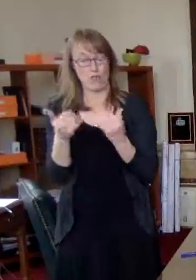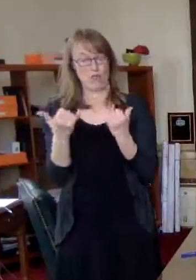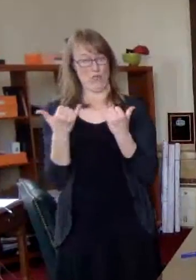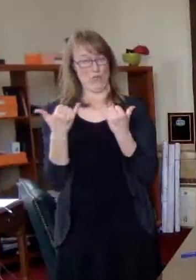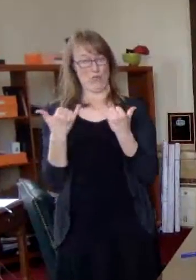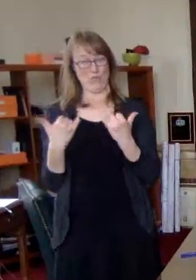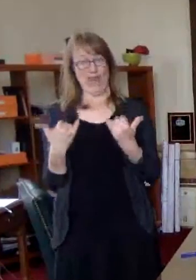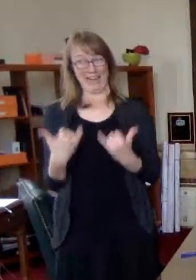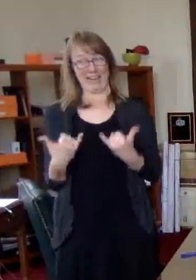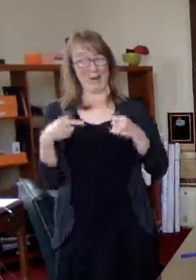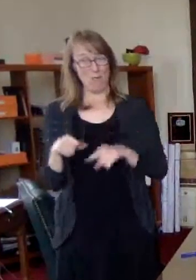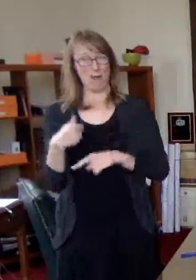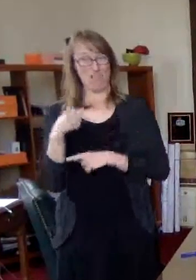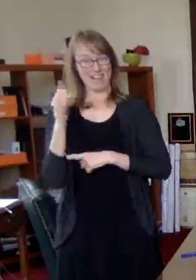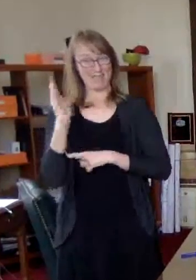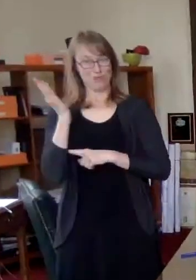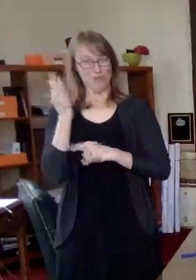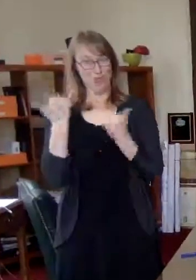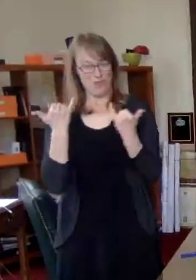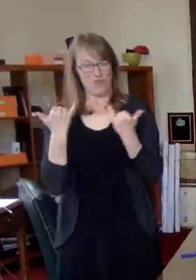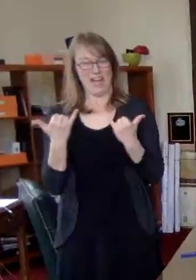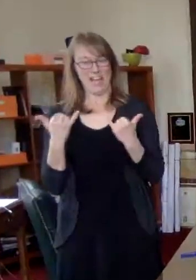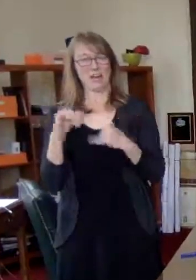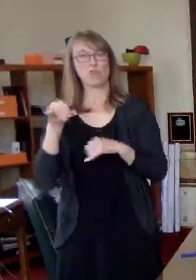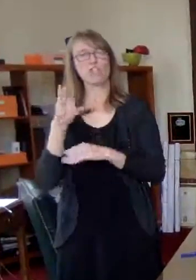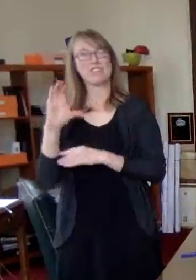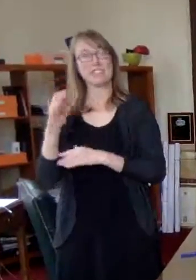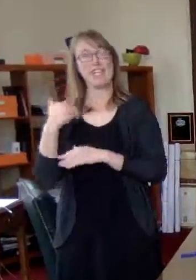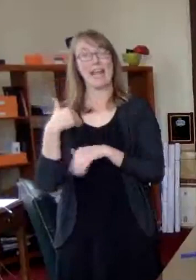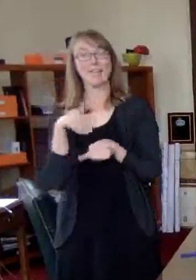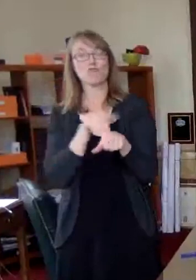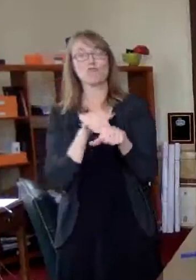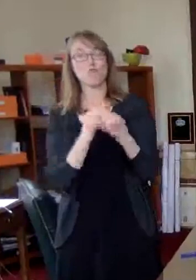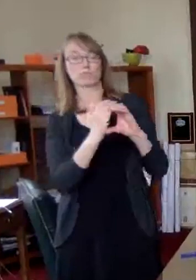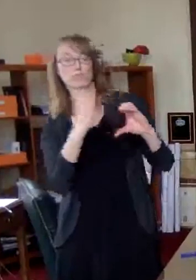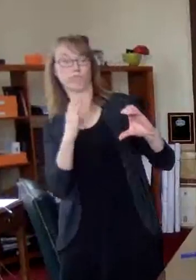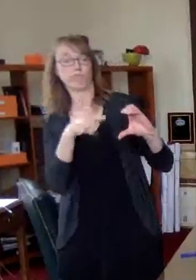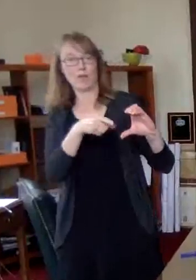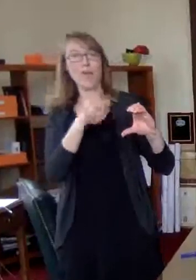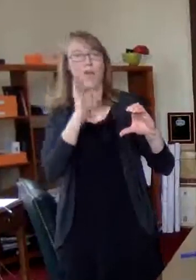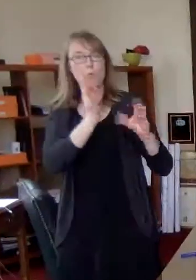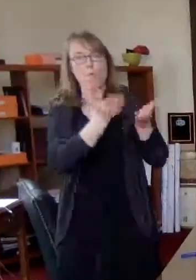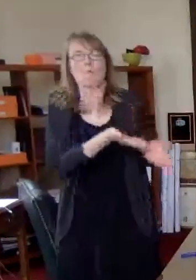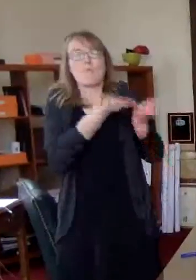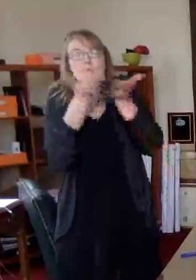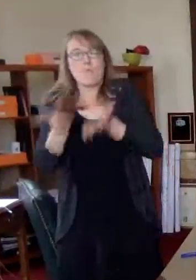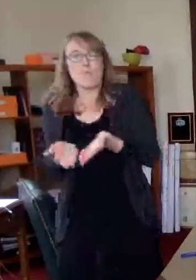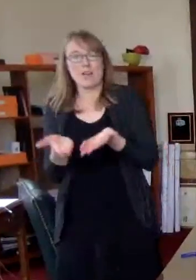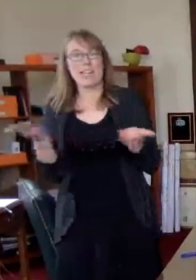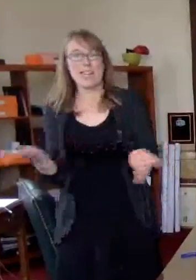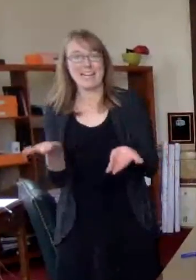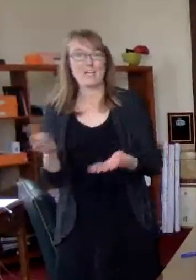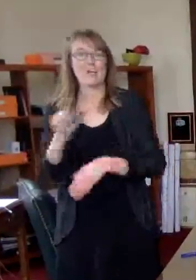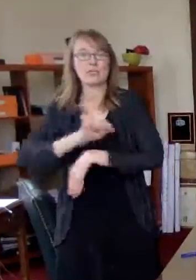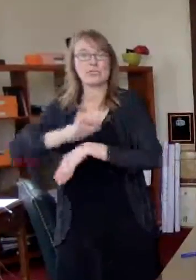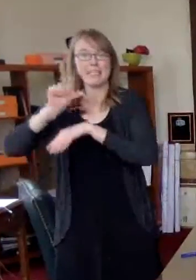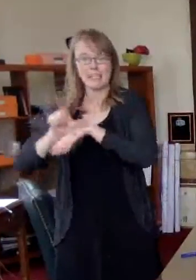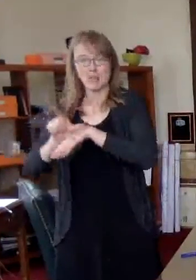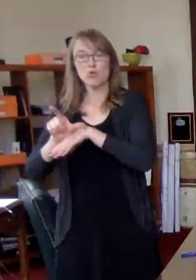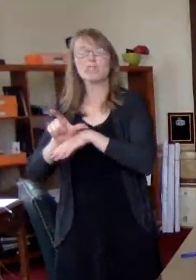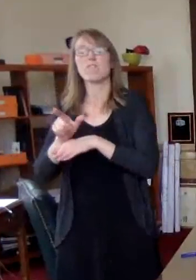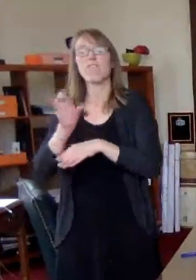we believe is going to be able to bring back some PPE to us to be used by our emergency